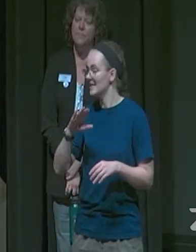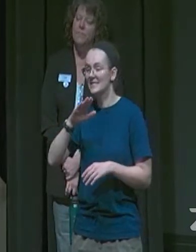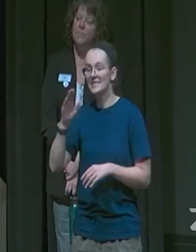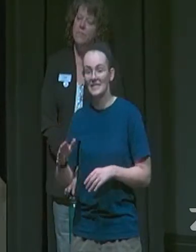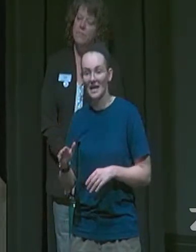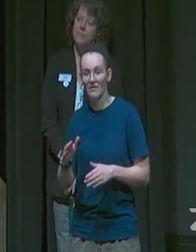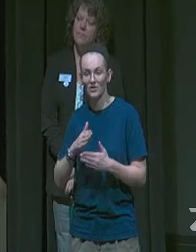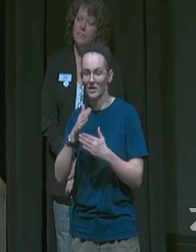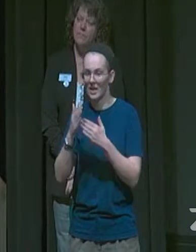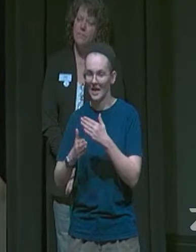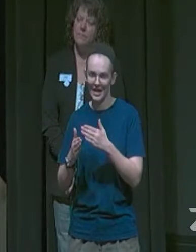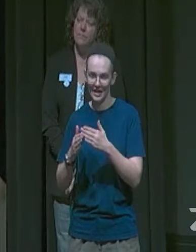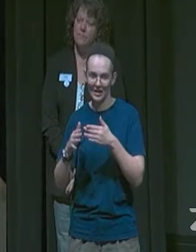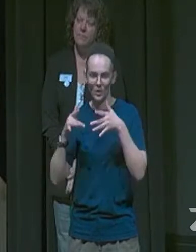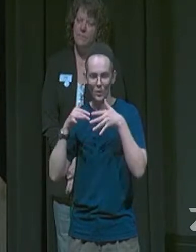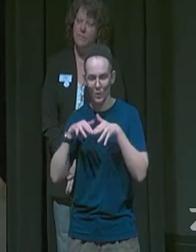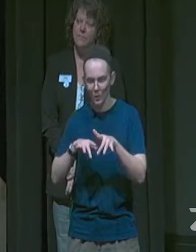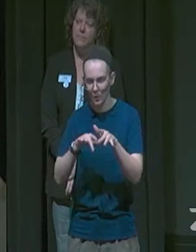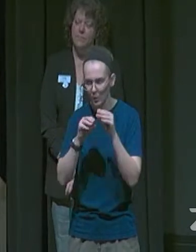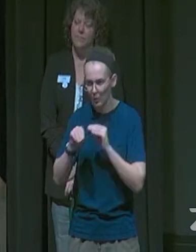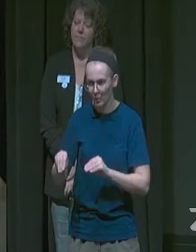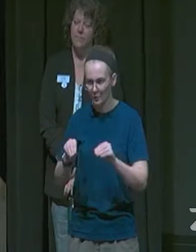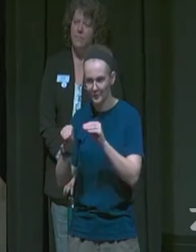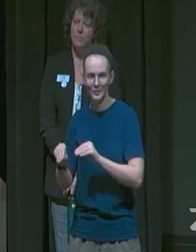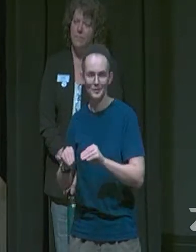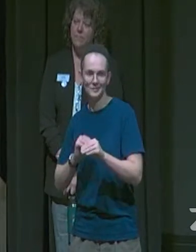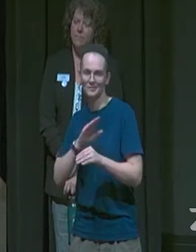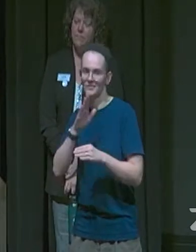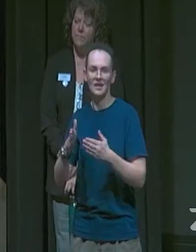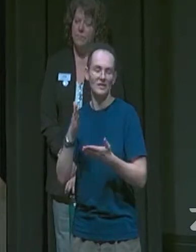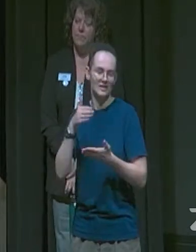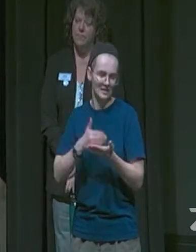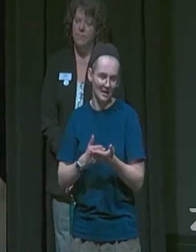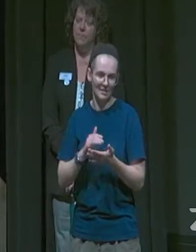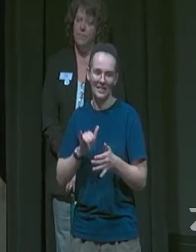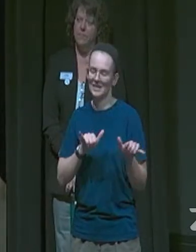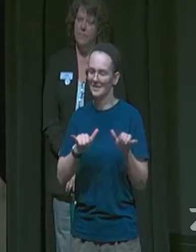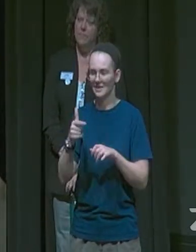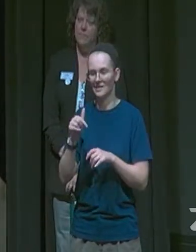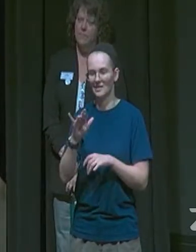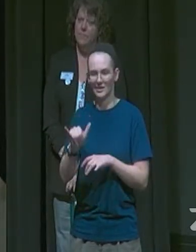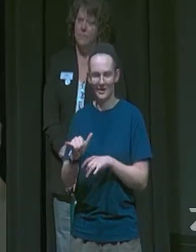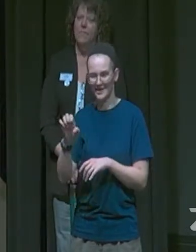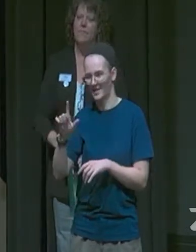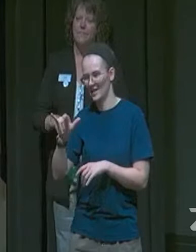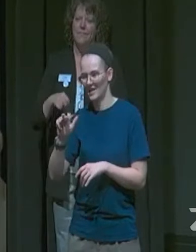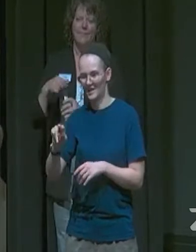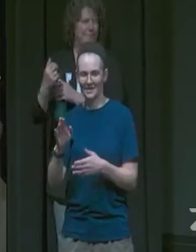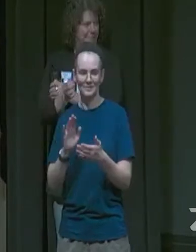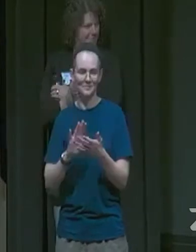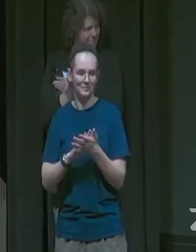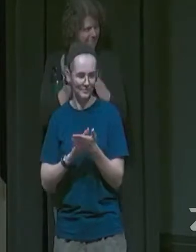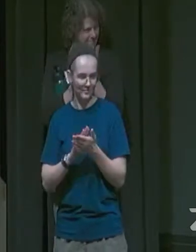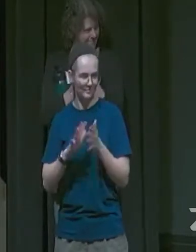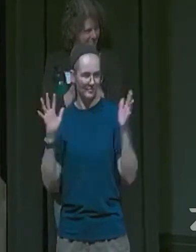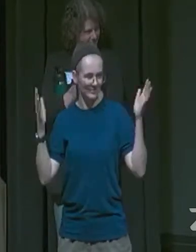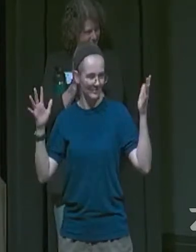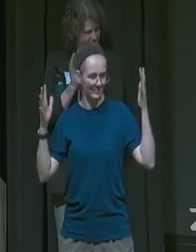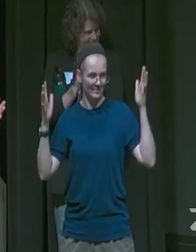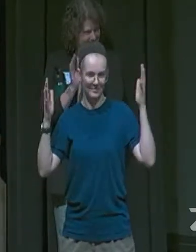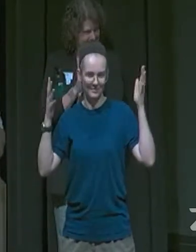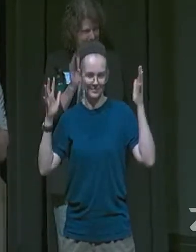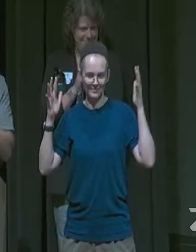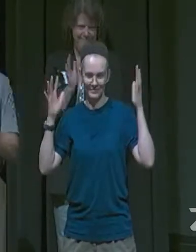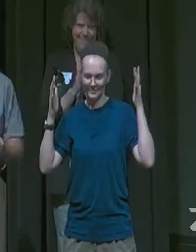never ending in its quest to do stuff. And that is Gary and Elaine. They are constant.